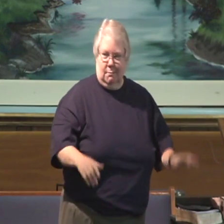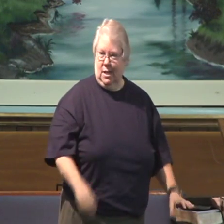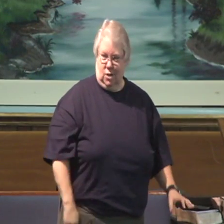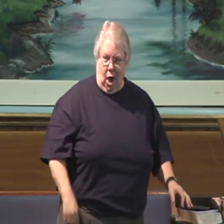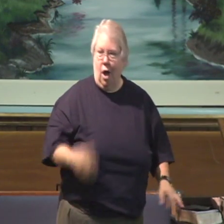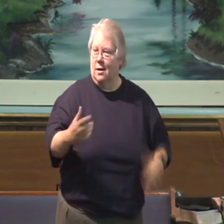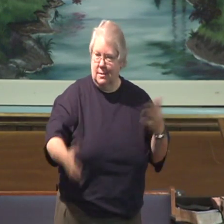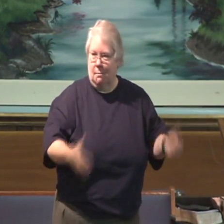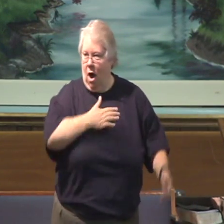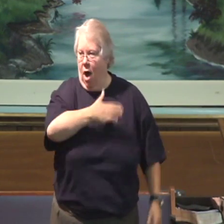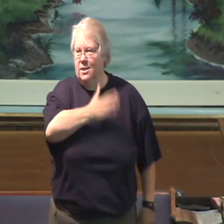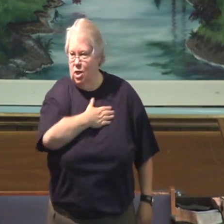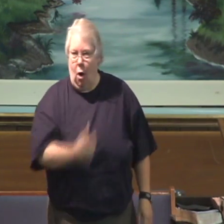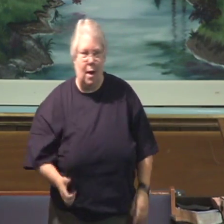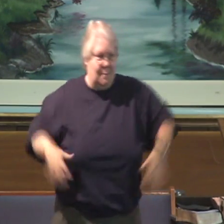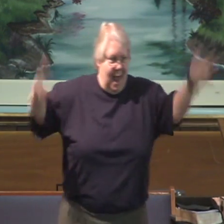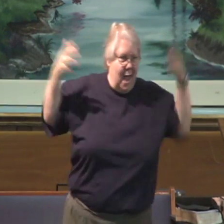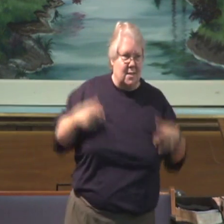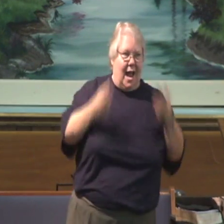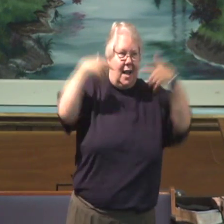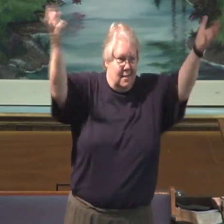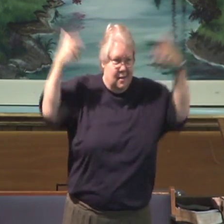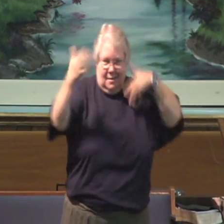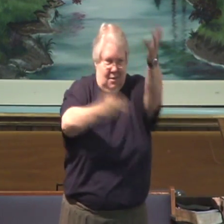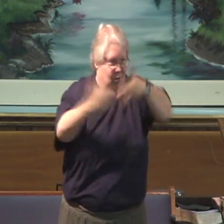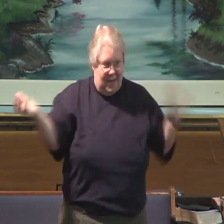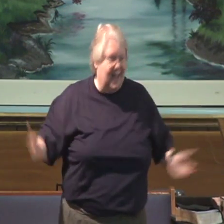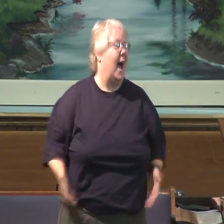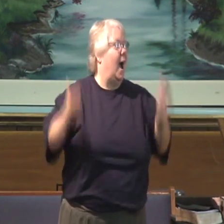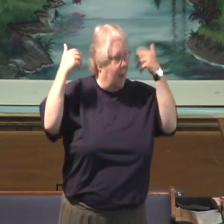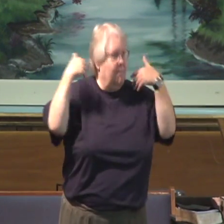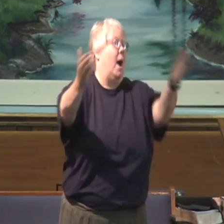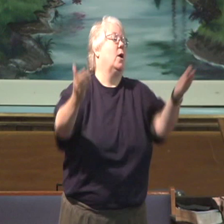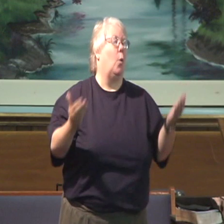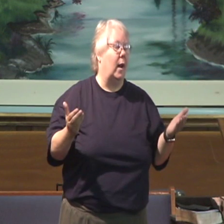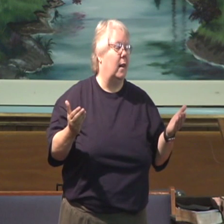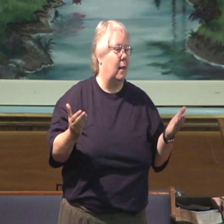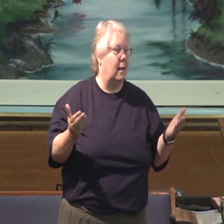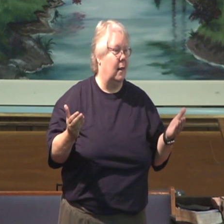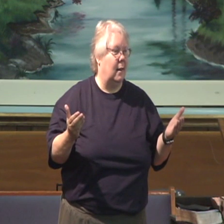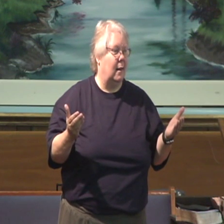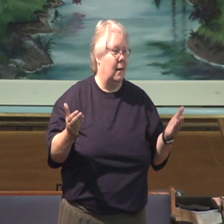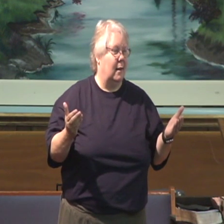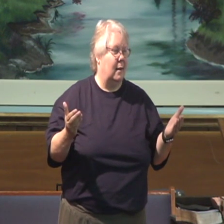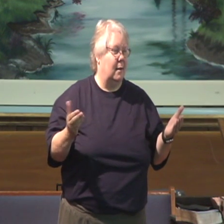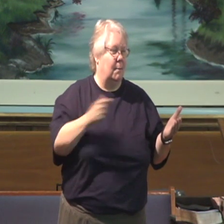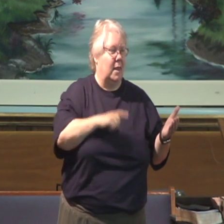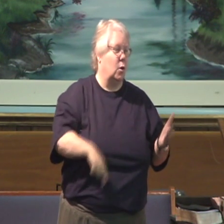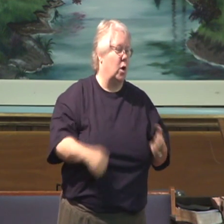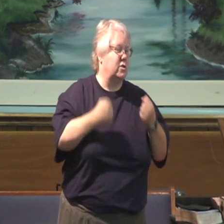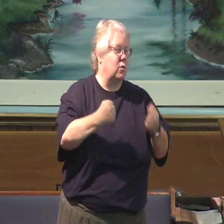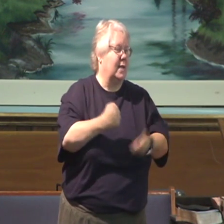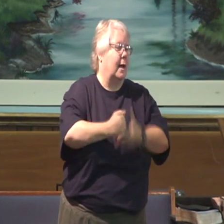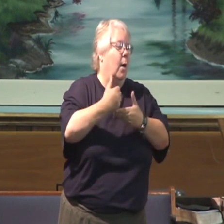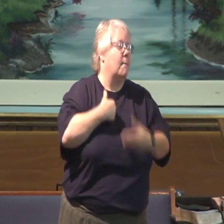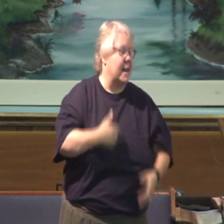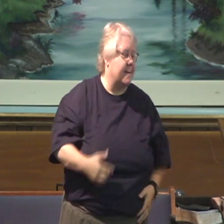But as long as my heart is going in my hands, I can do it, and I'll keep on going. But the Lord's trying to help me.